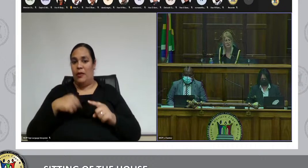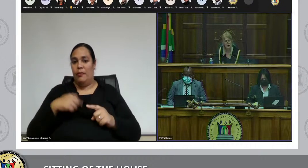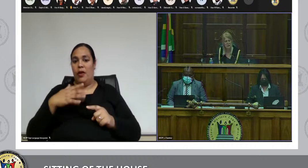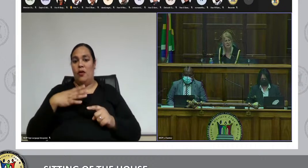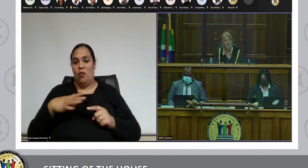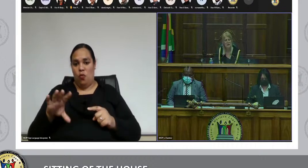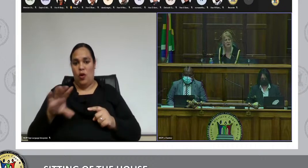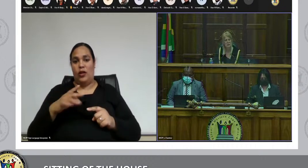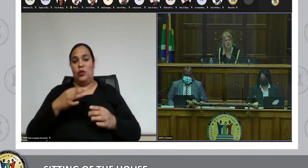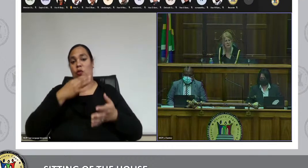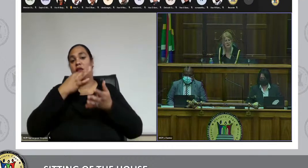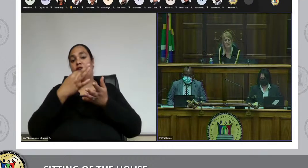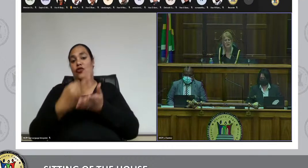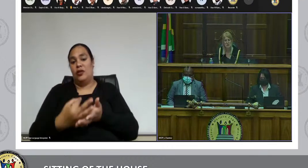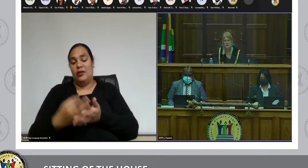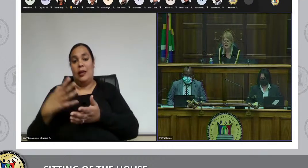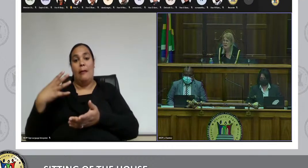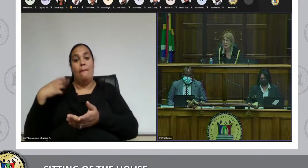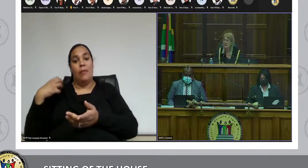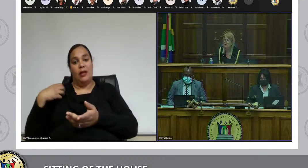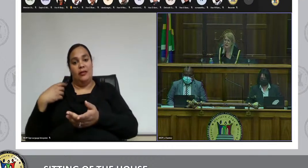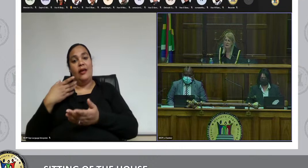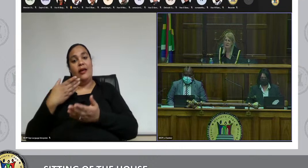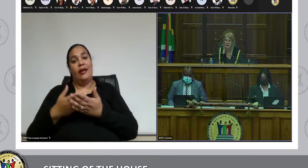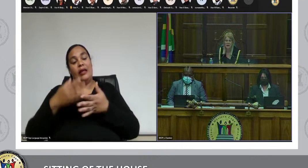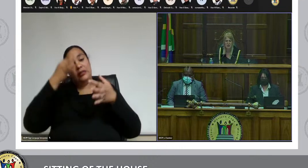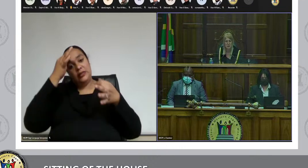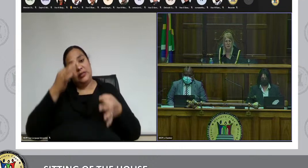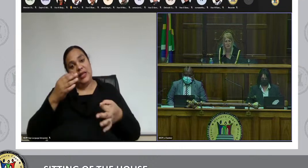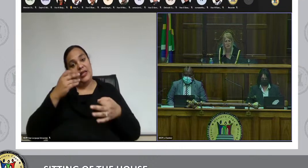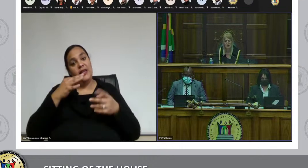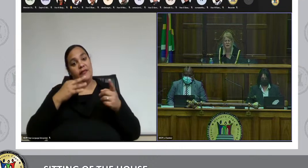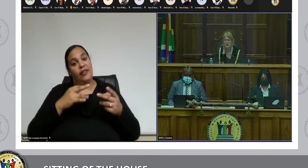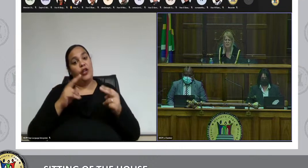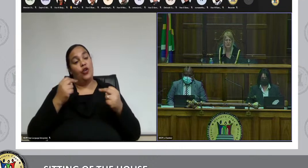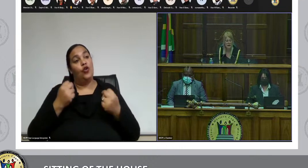to suggest that the minister can decide if that is a